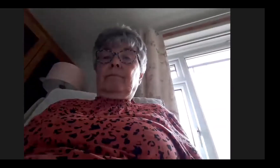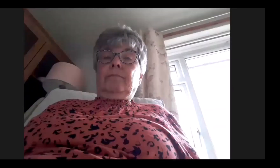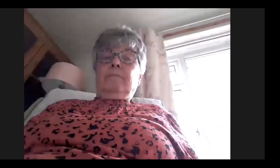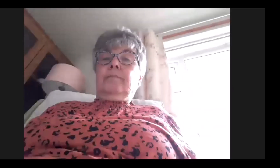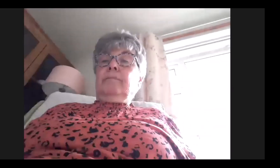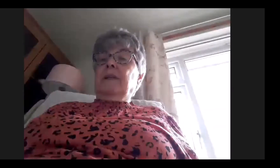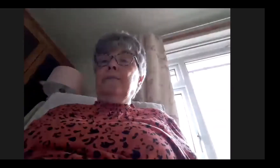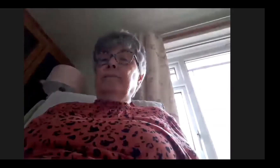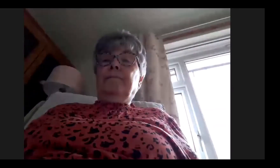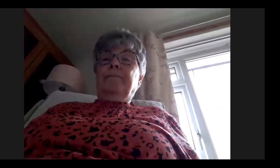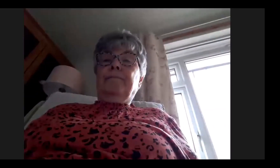No?